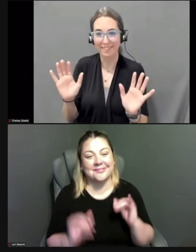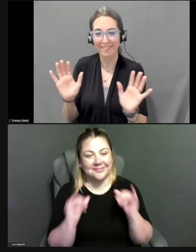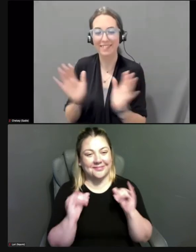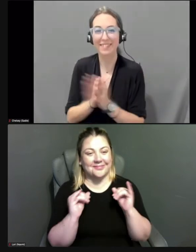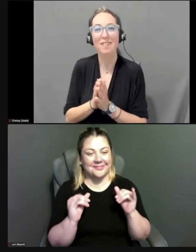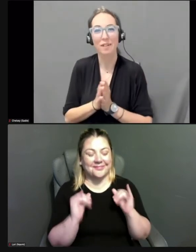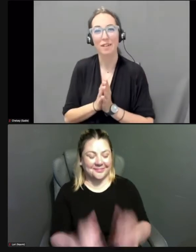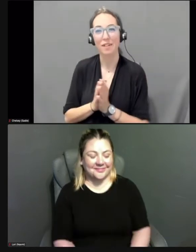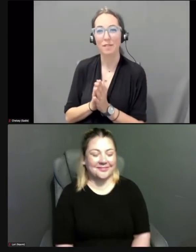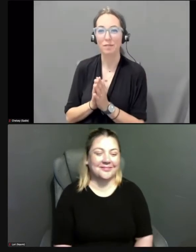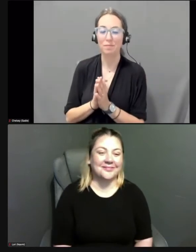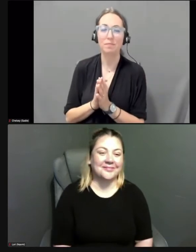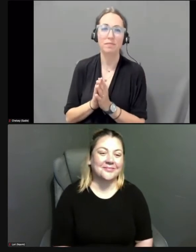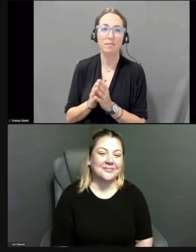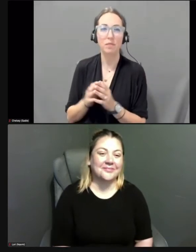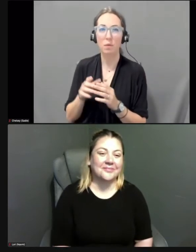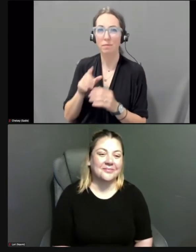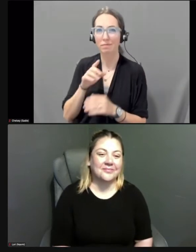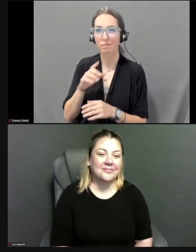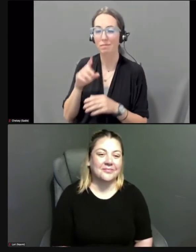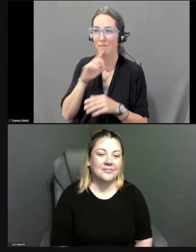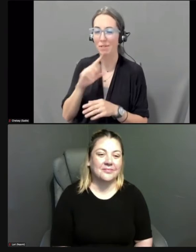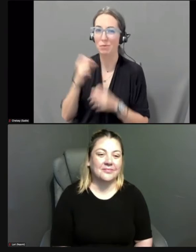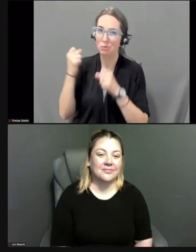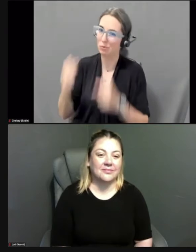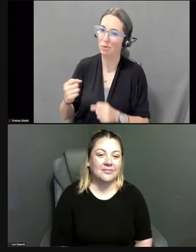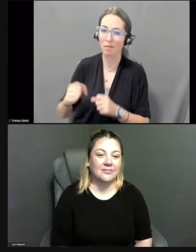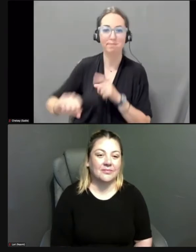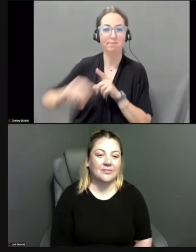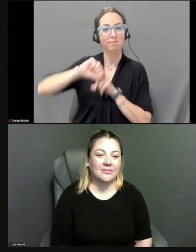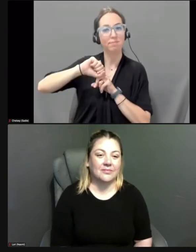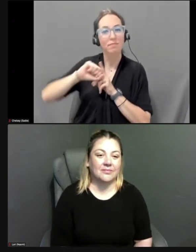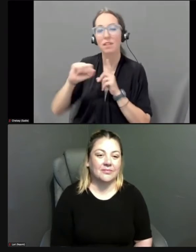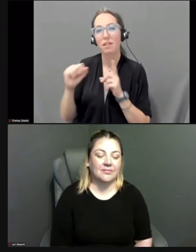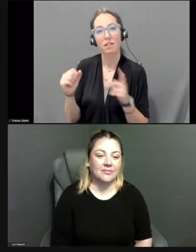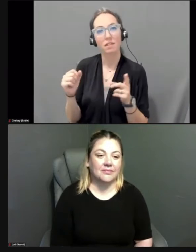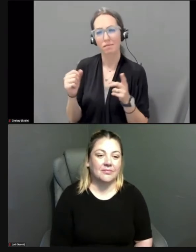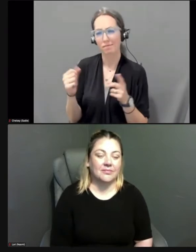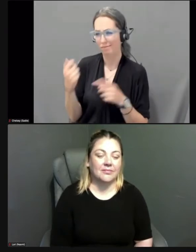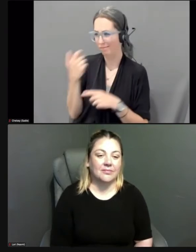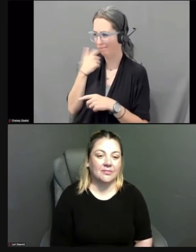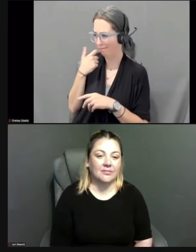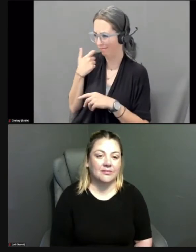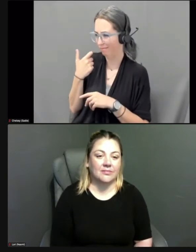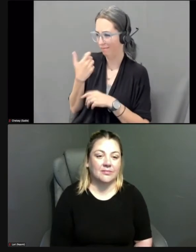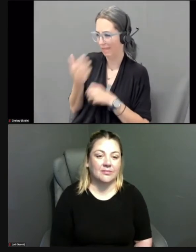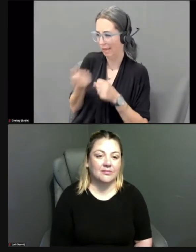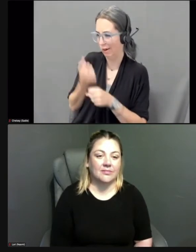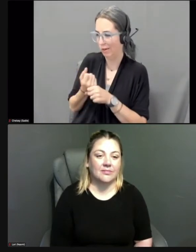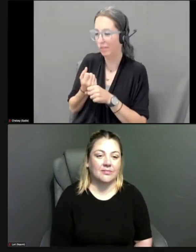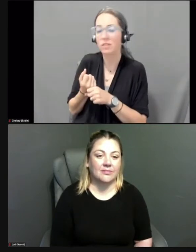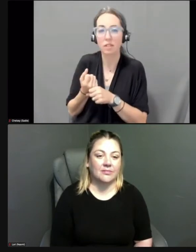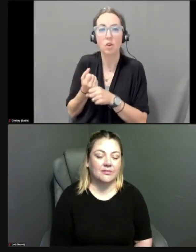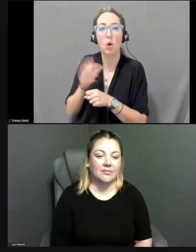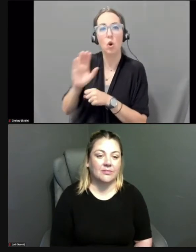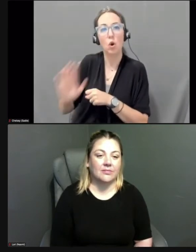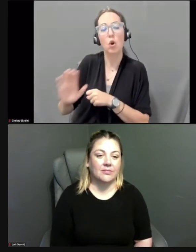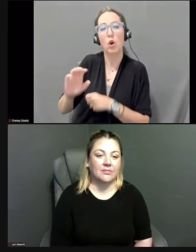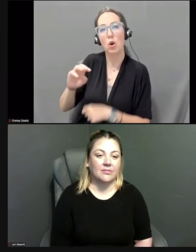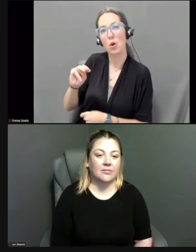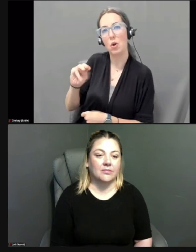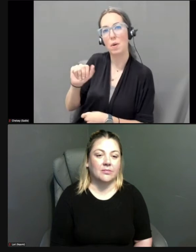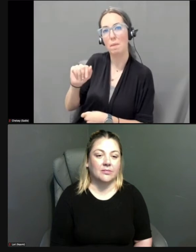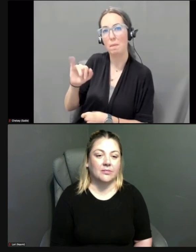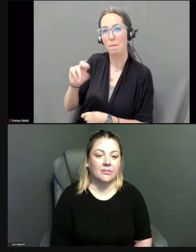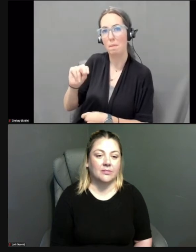That has been a huge influence on me, really, in the past couple of years. But yeah, now that Maintenance Phase Podcast is a thing,